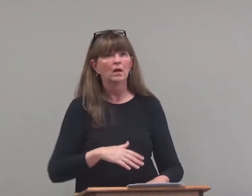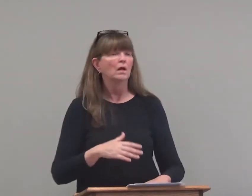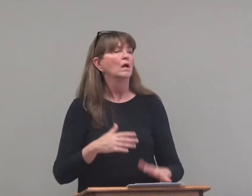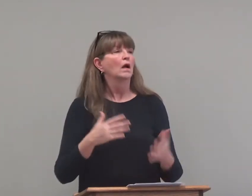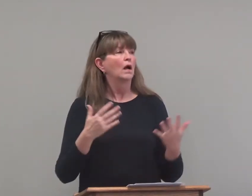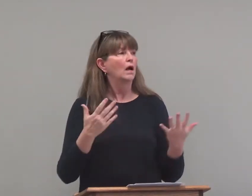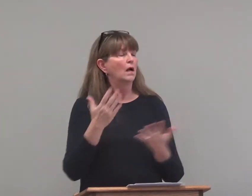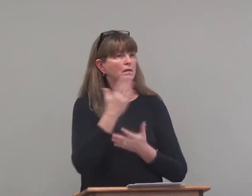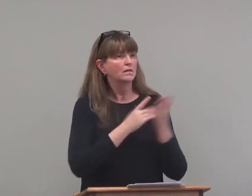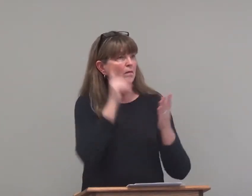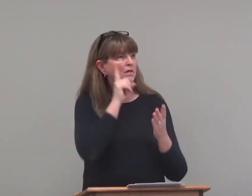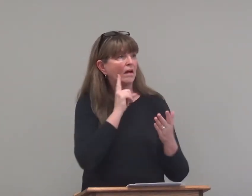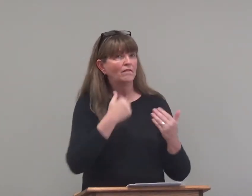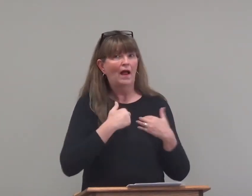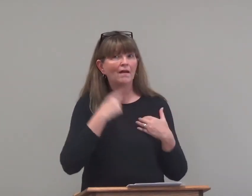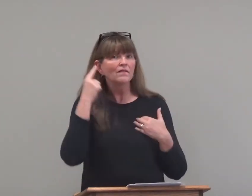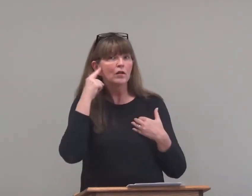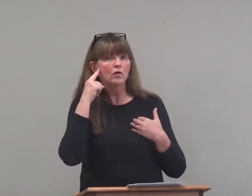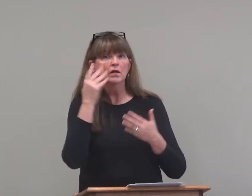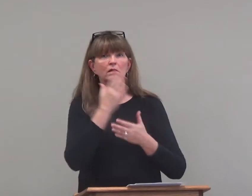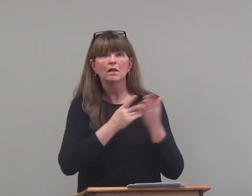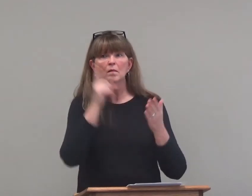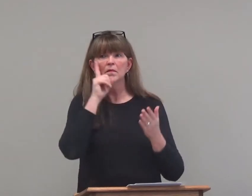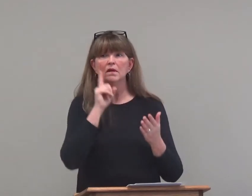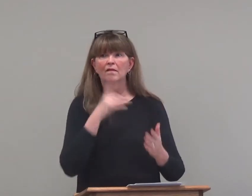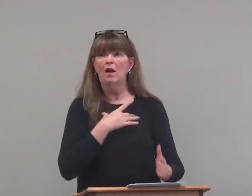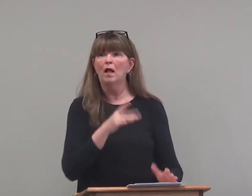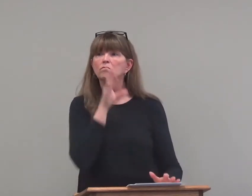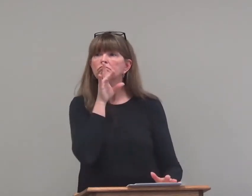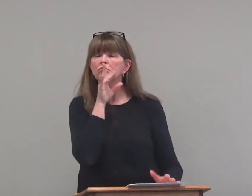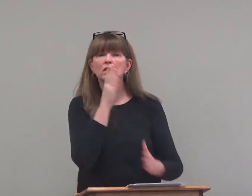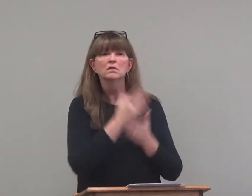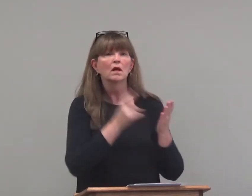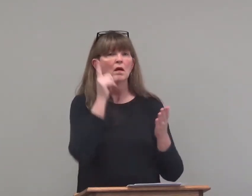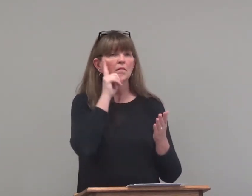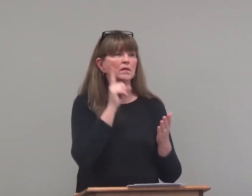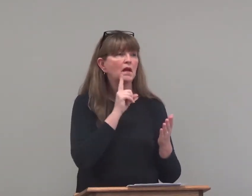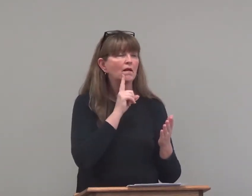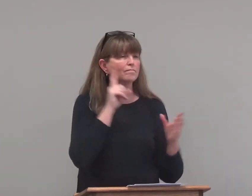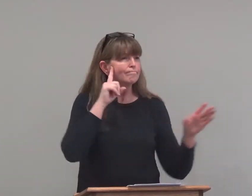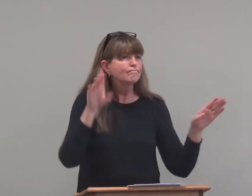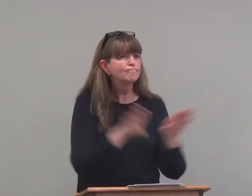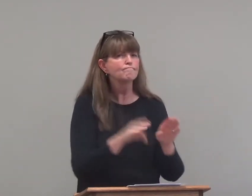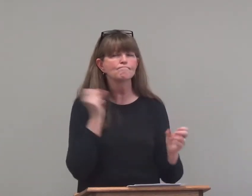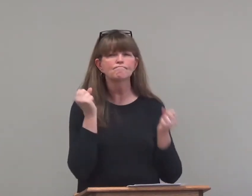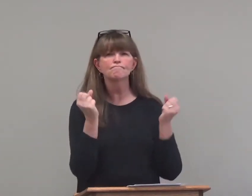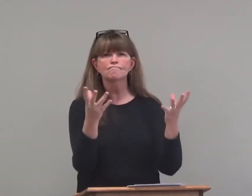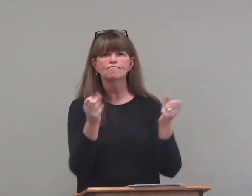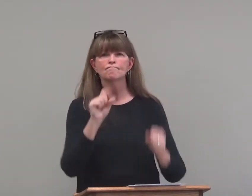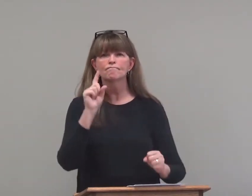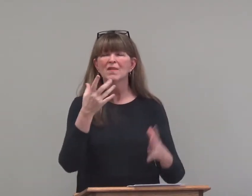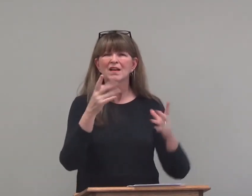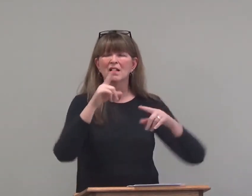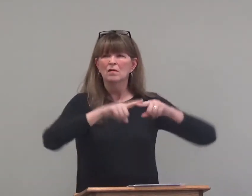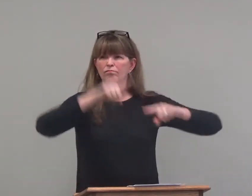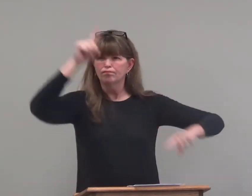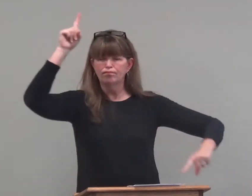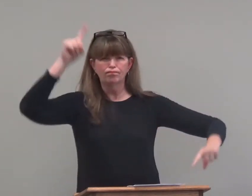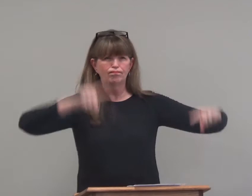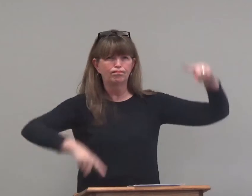here going forward. Some deaf people have some hearing, some deaf people like to talk, some deaf people just like to sign